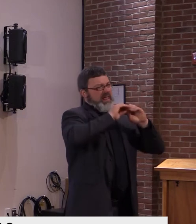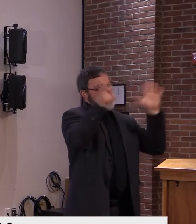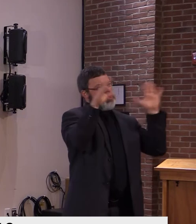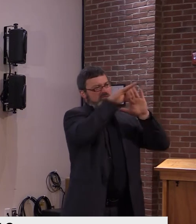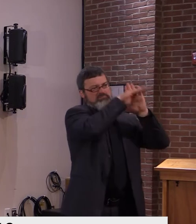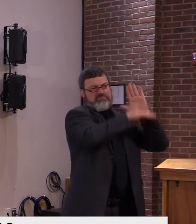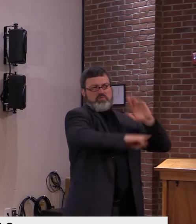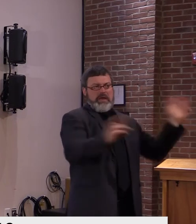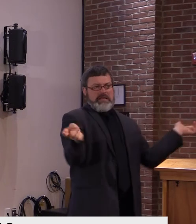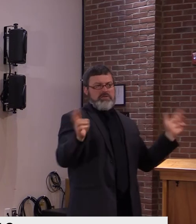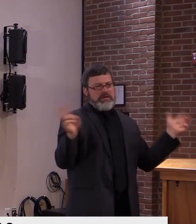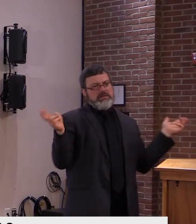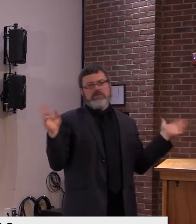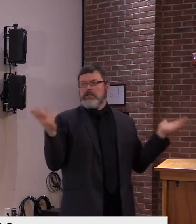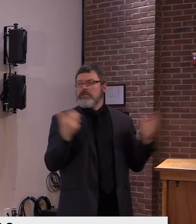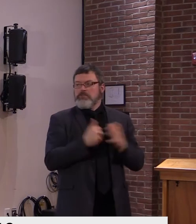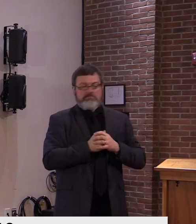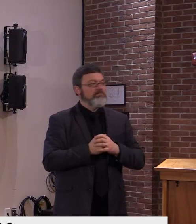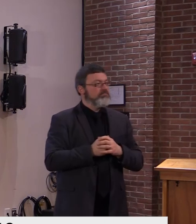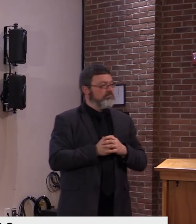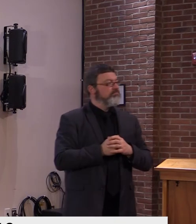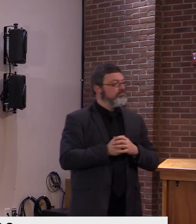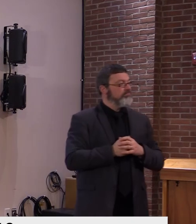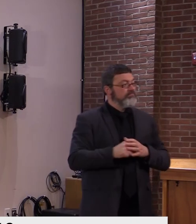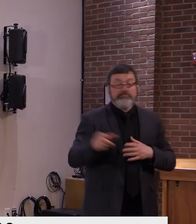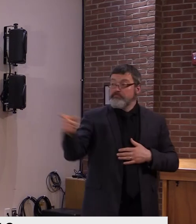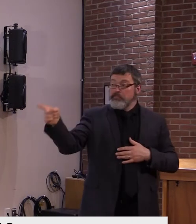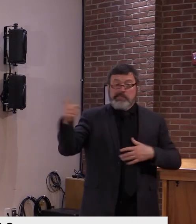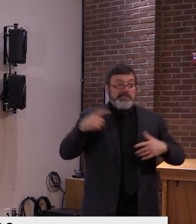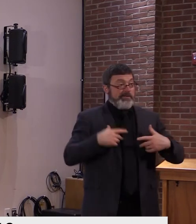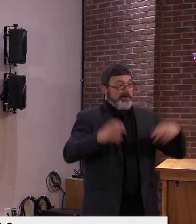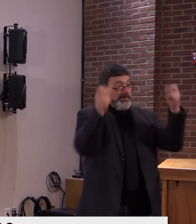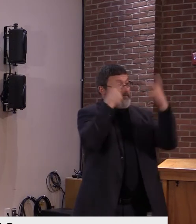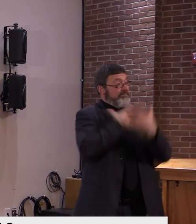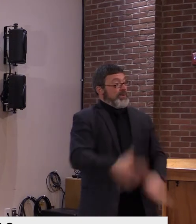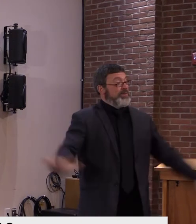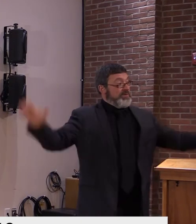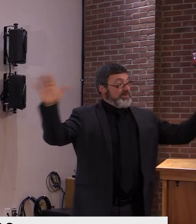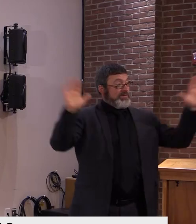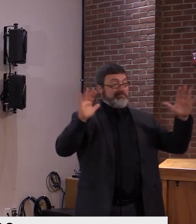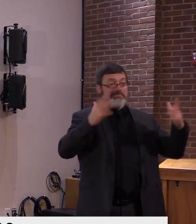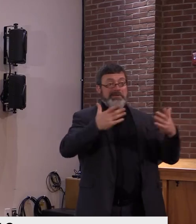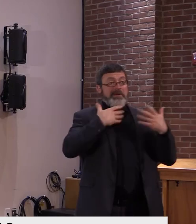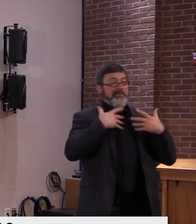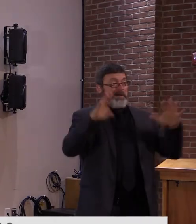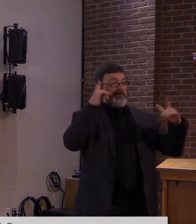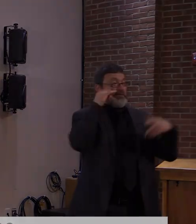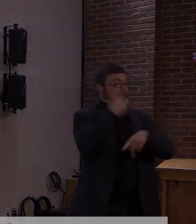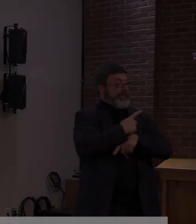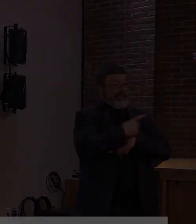Okay, thank you. That's it for today. Thanks again for tuning in. We'll see you back on Tuesday.